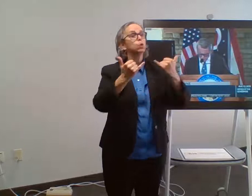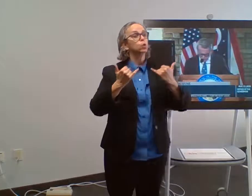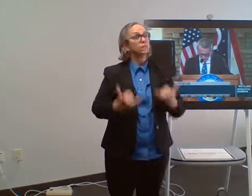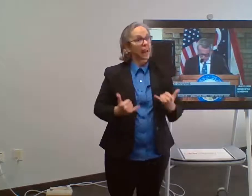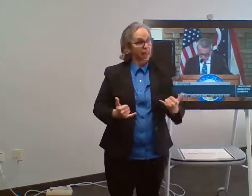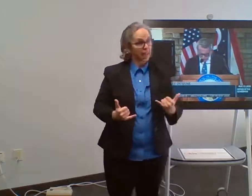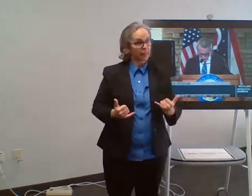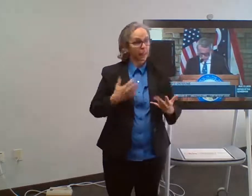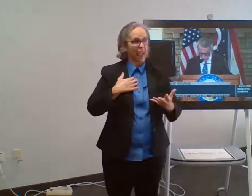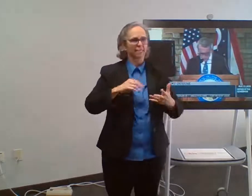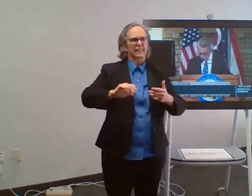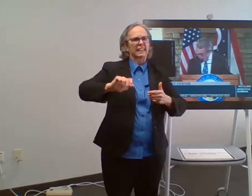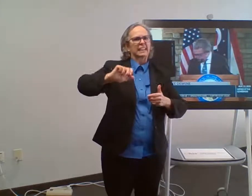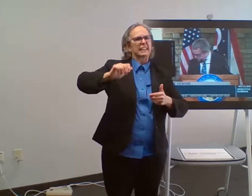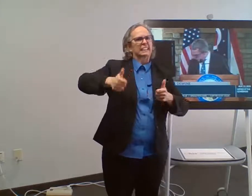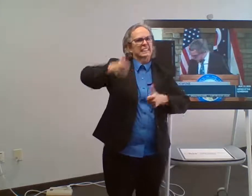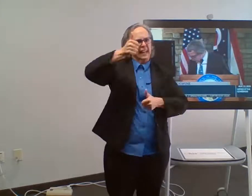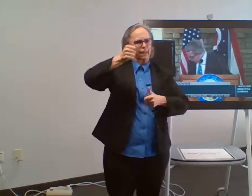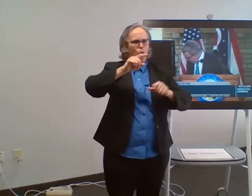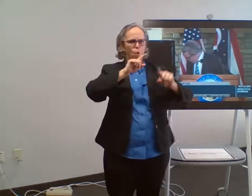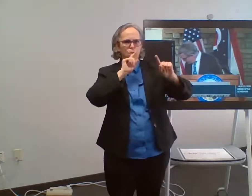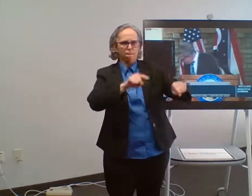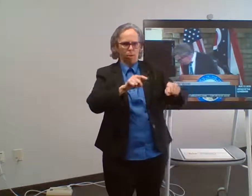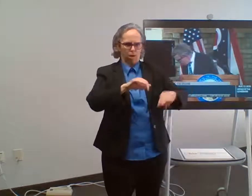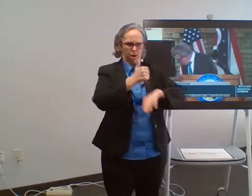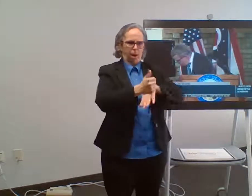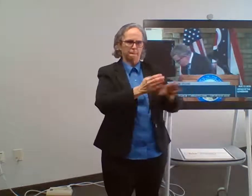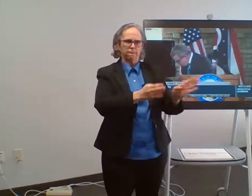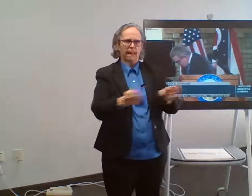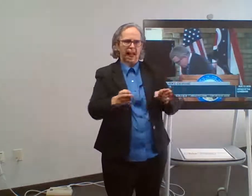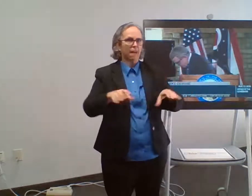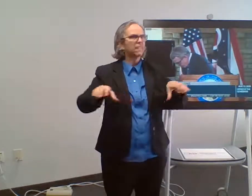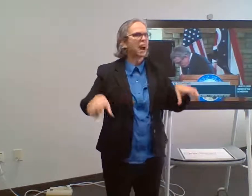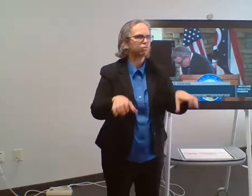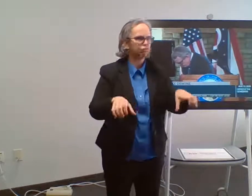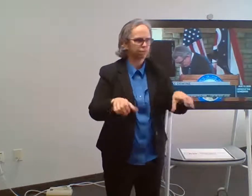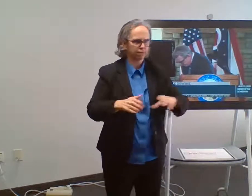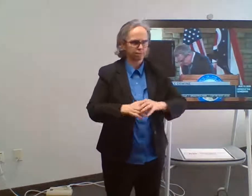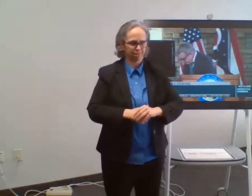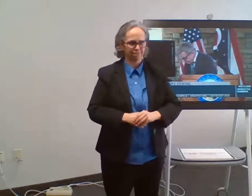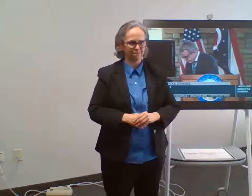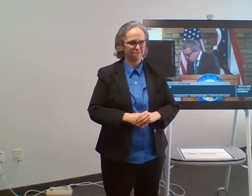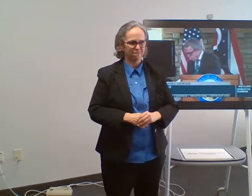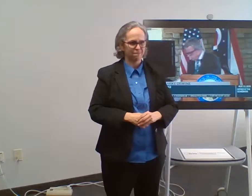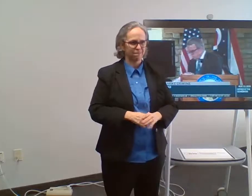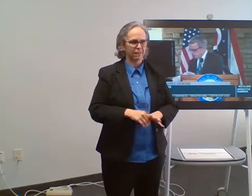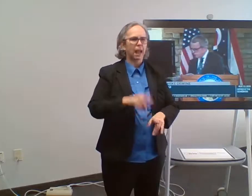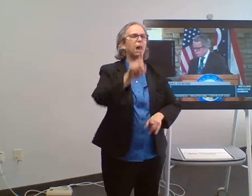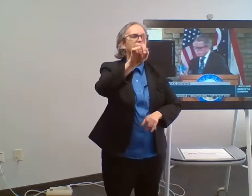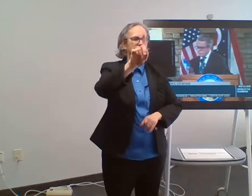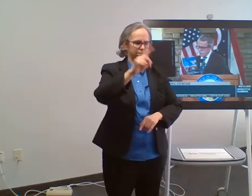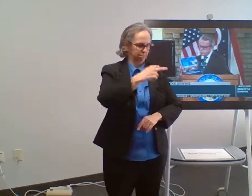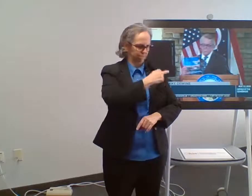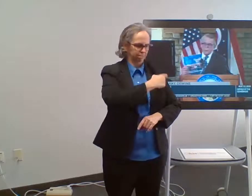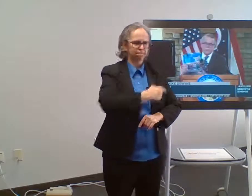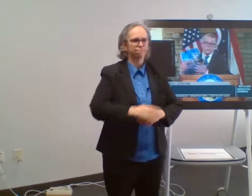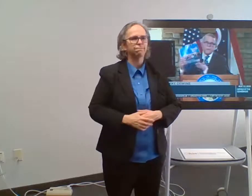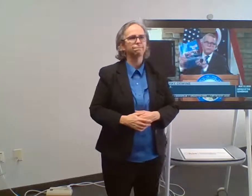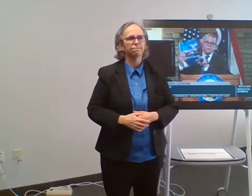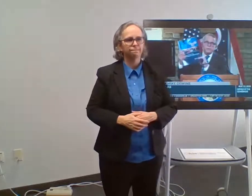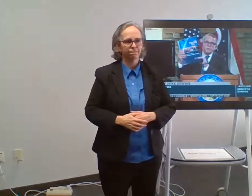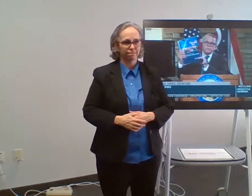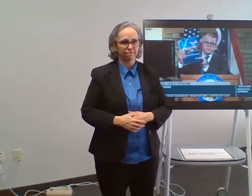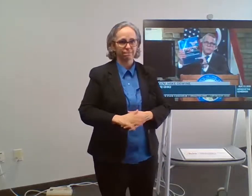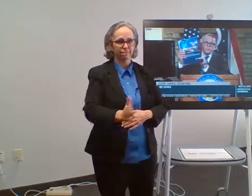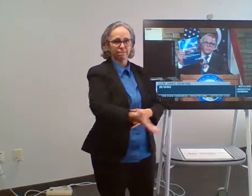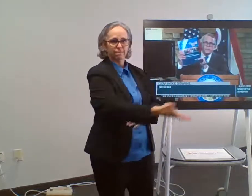a plan of action to advance equity. Pull this up. So this is what it looks like.